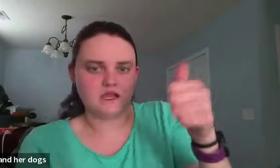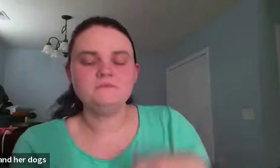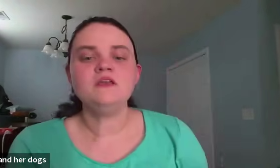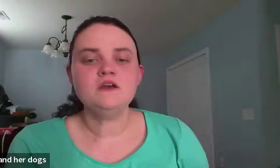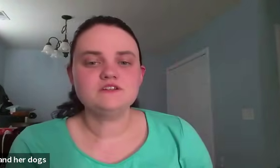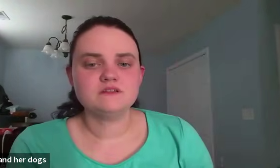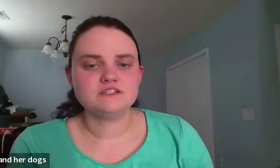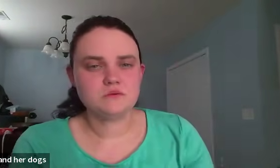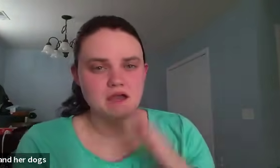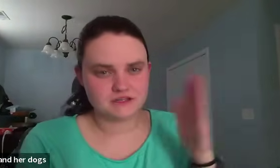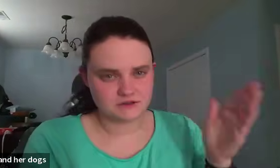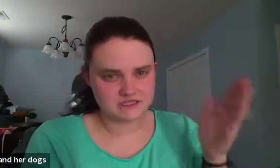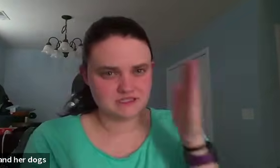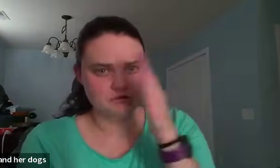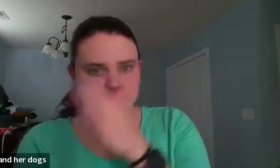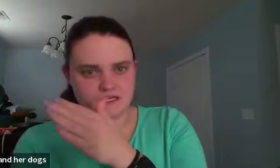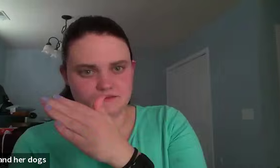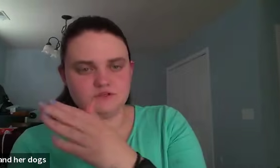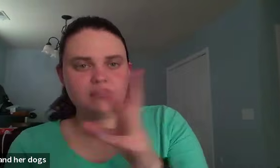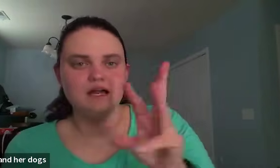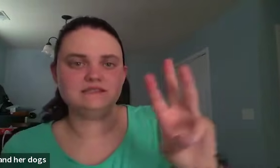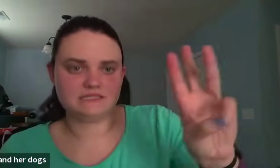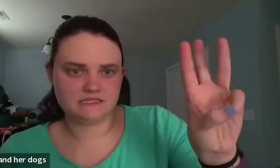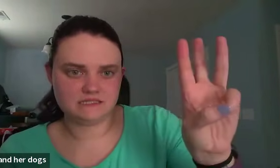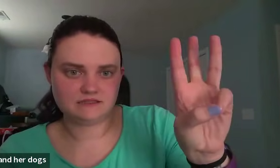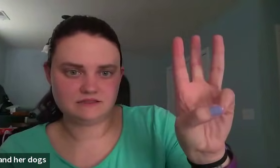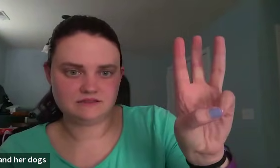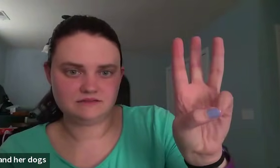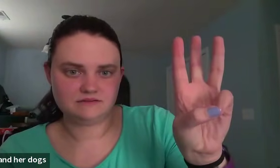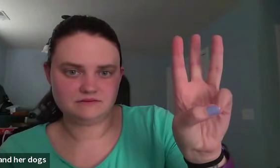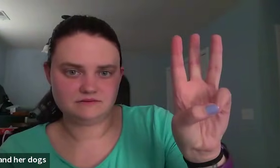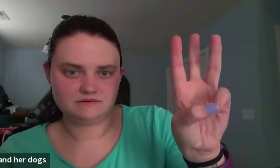Okay. So let's go back and do our 6 through our 10. So we had 6,